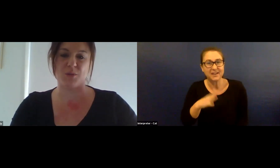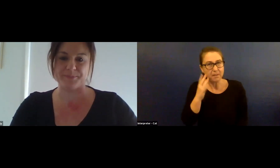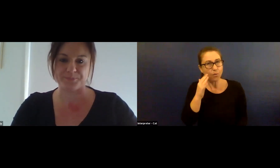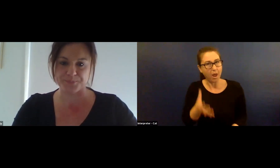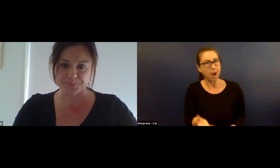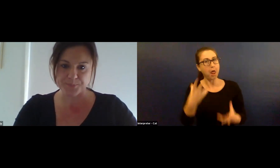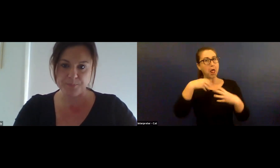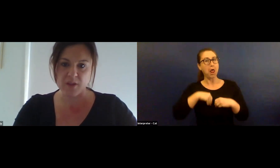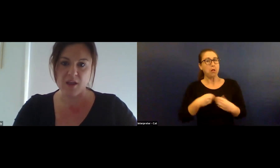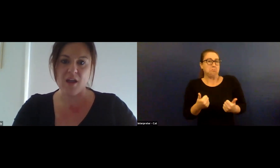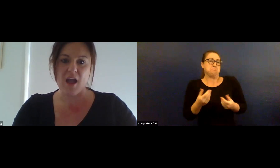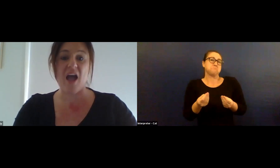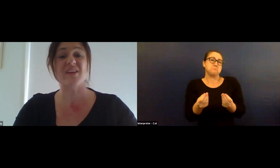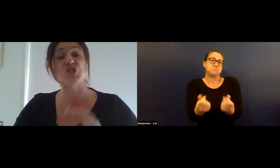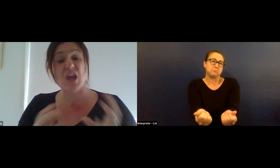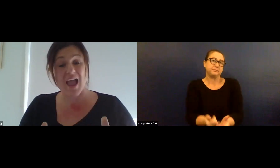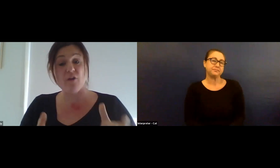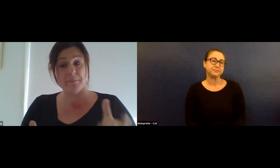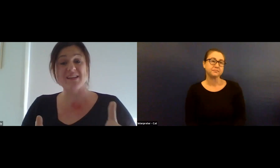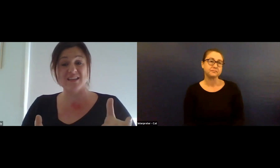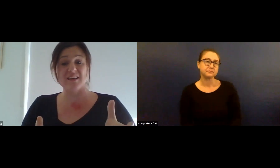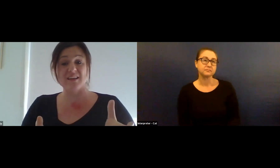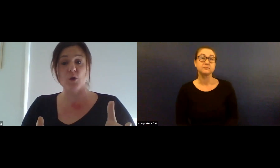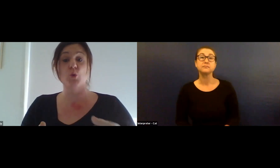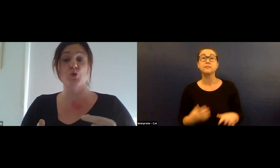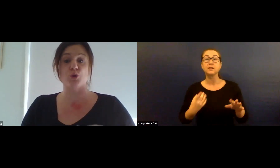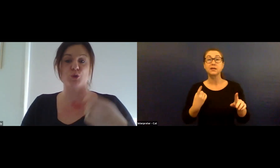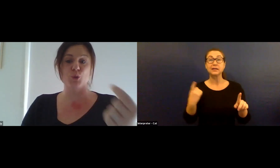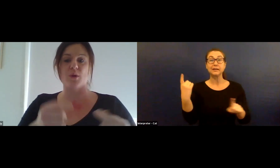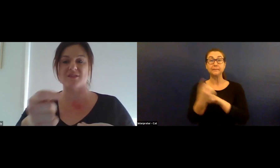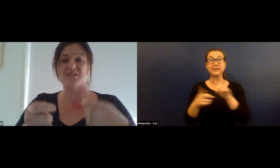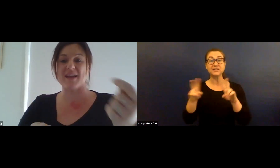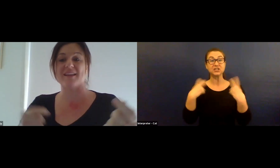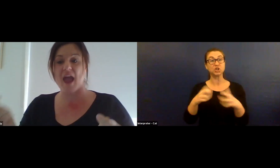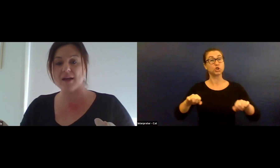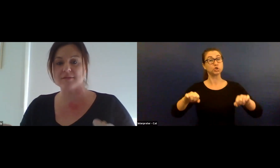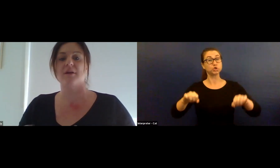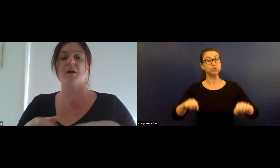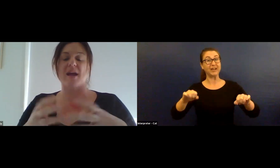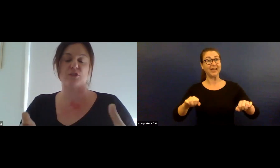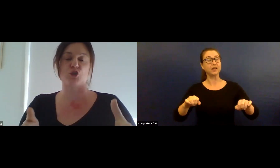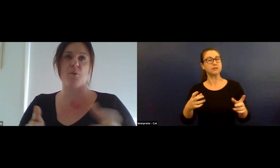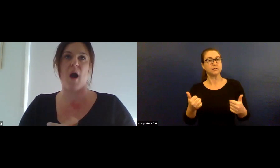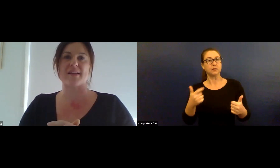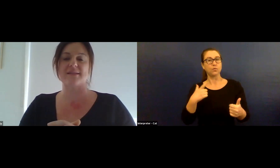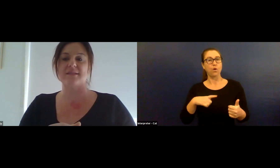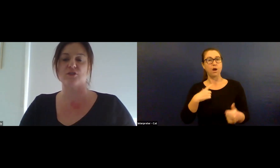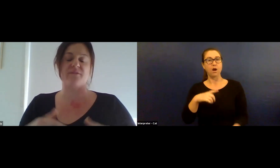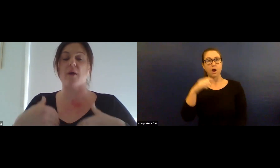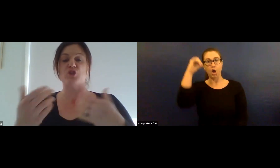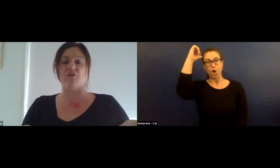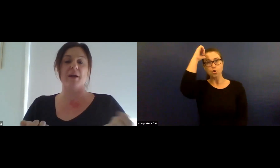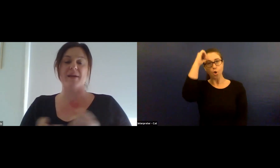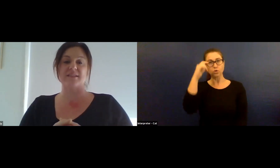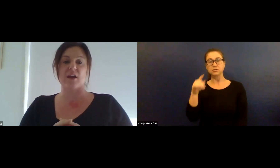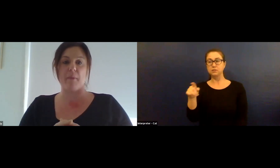used to it. Having a chair of a meeting who knows who wants to speak next makes the job quite easy. So if